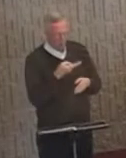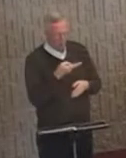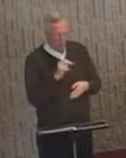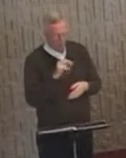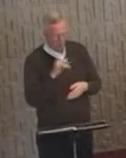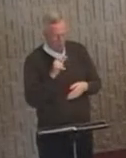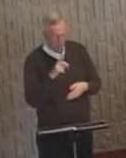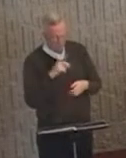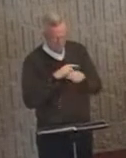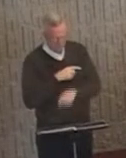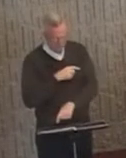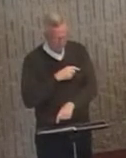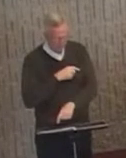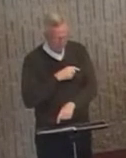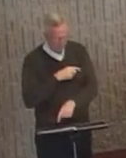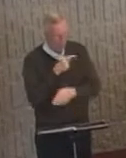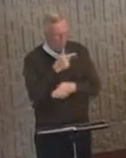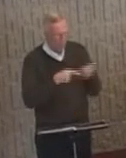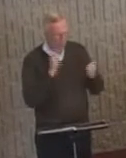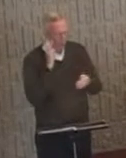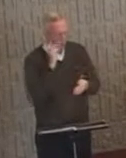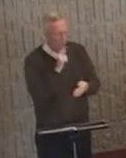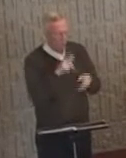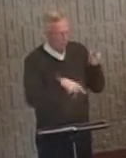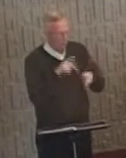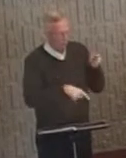What will people think?